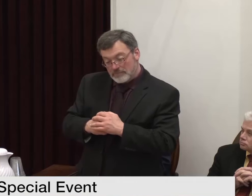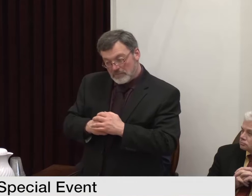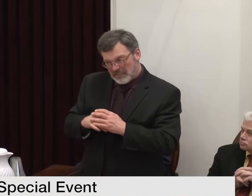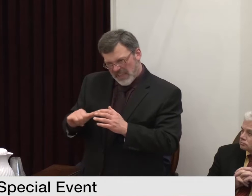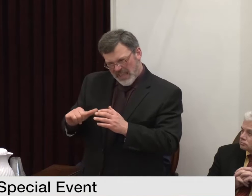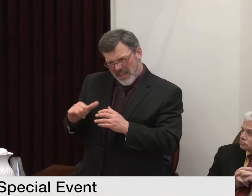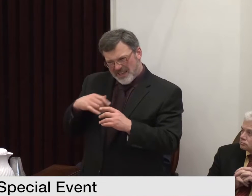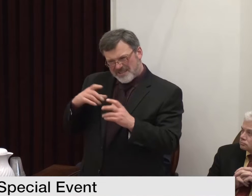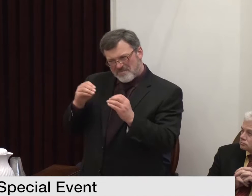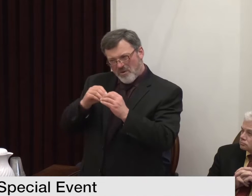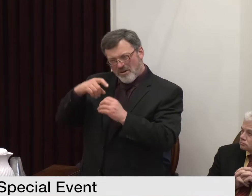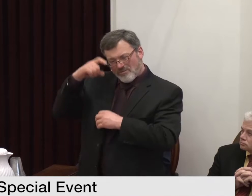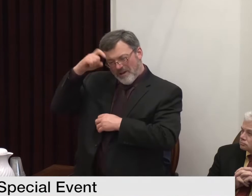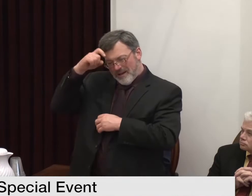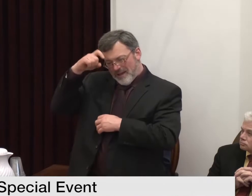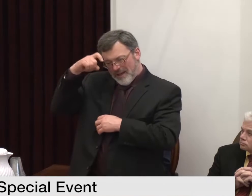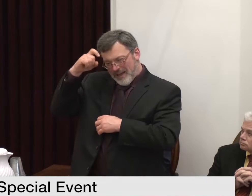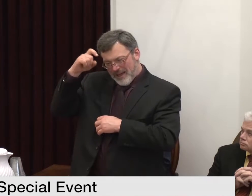I think.